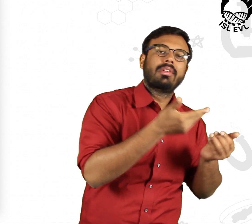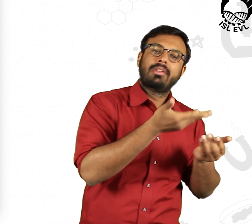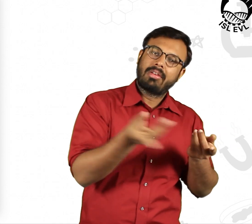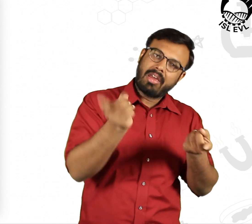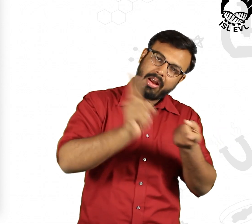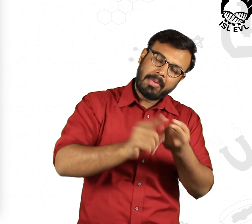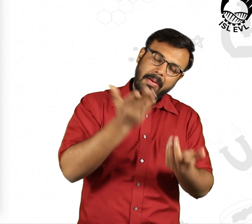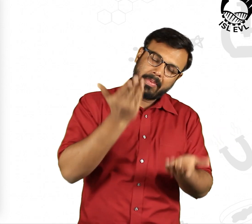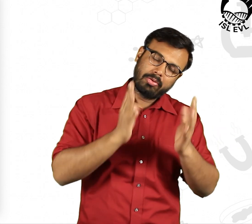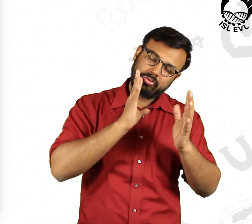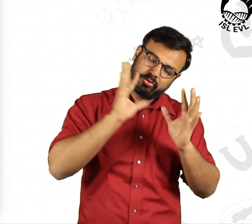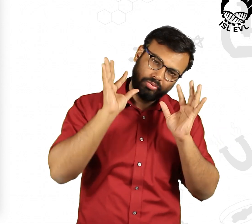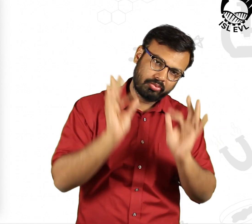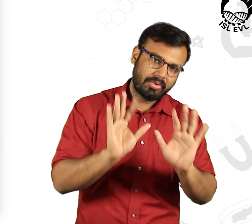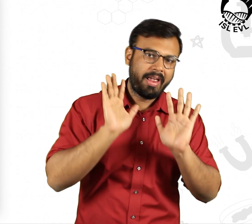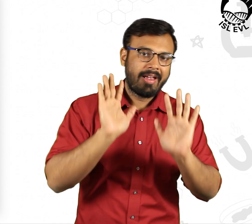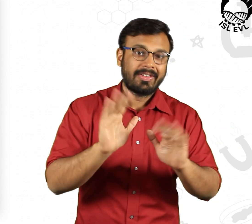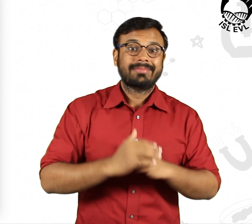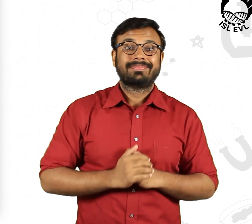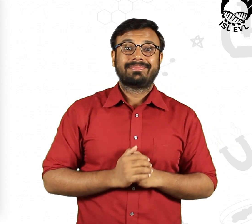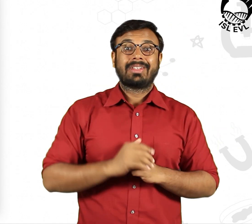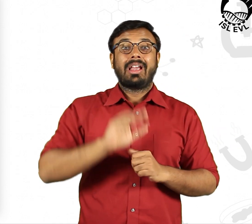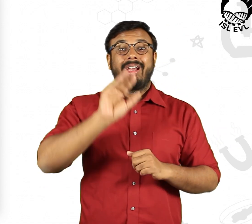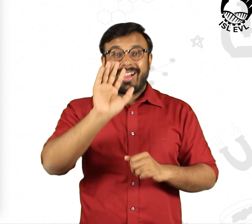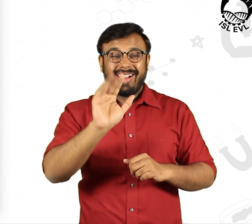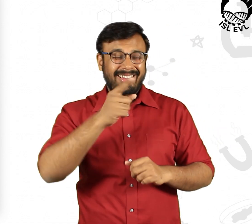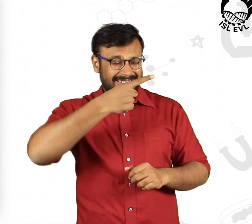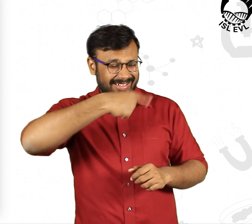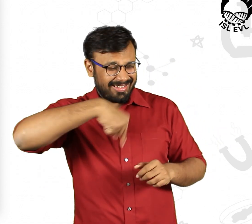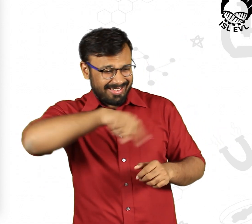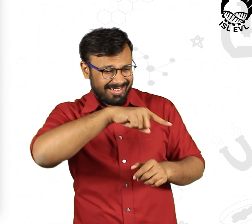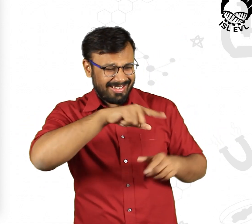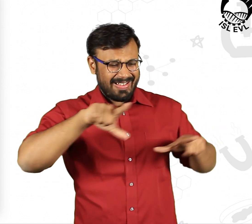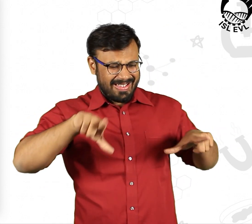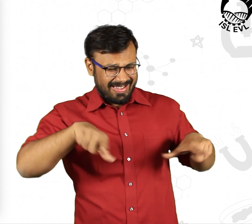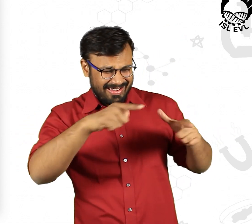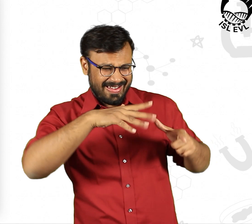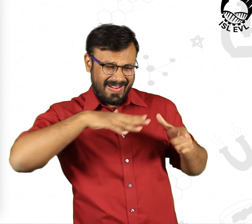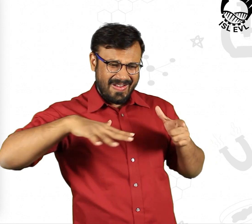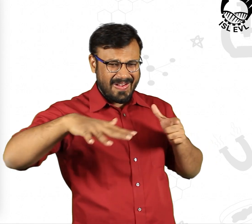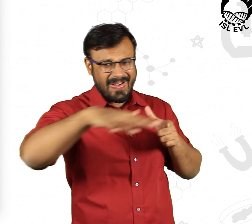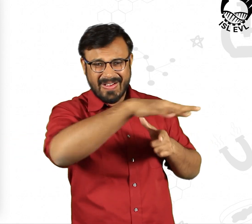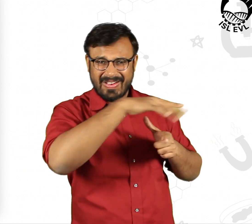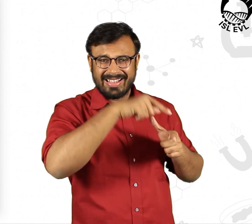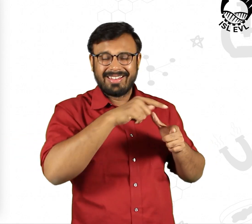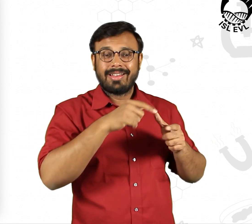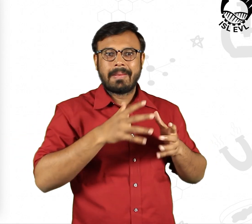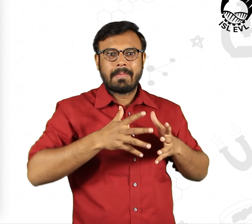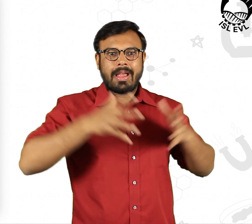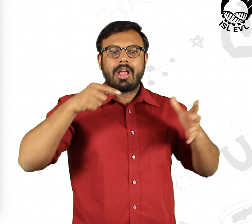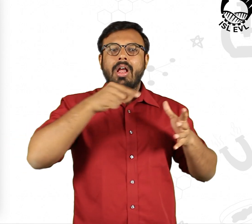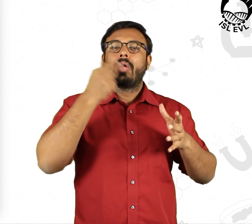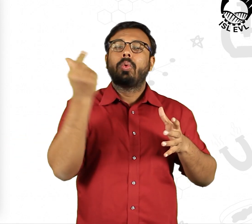or slow growth species may need cool, moist